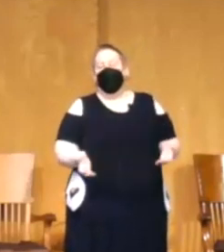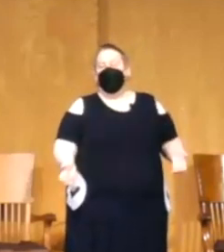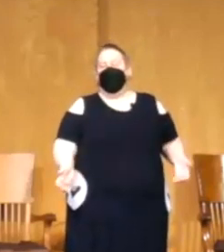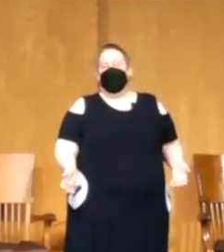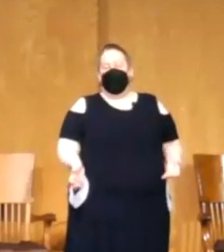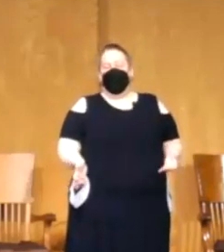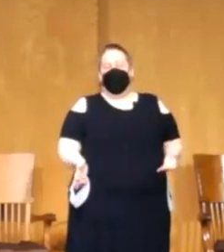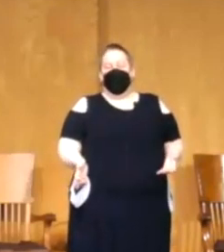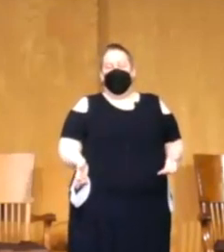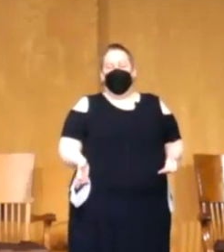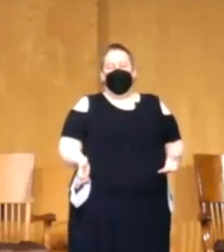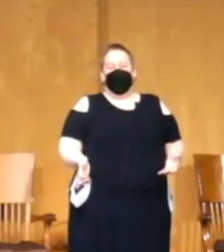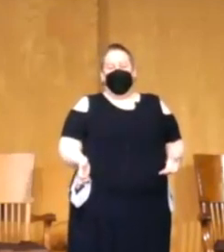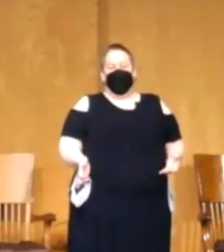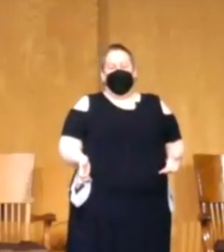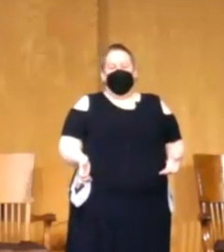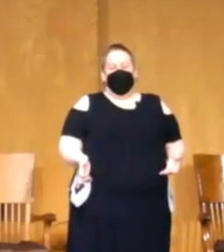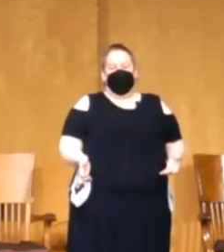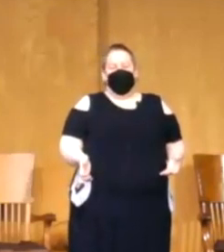of the mundane?